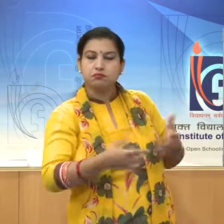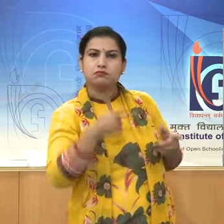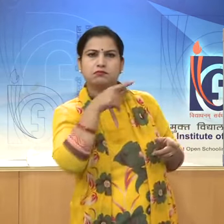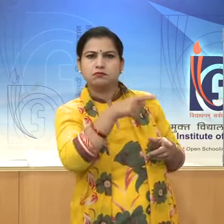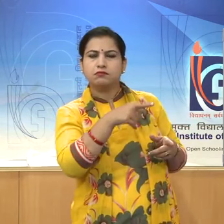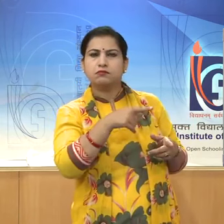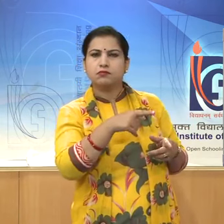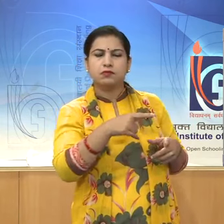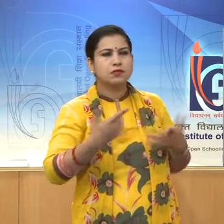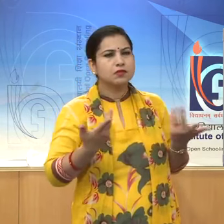does not display